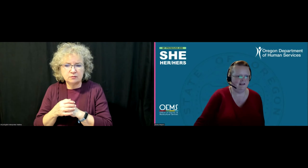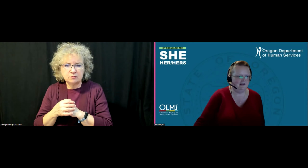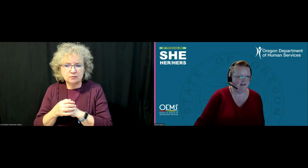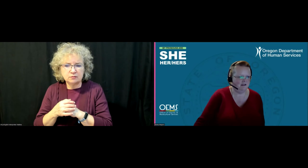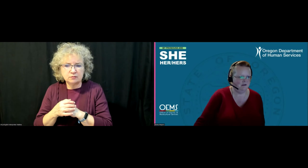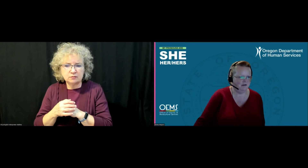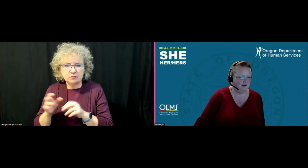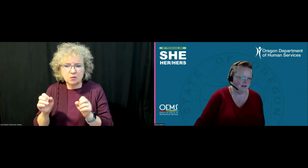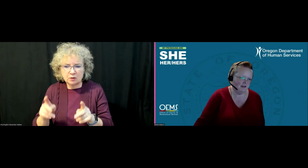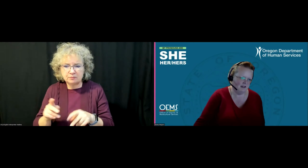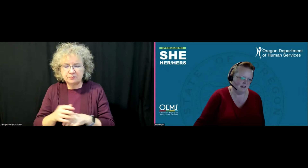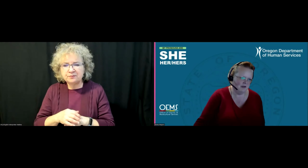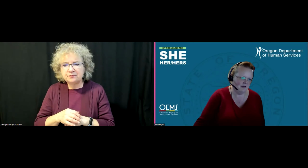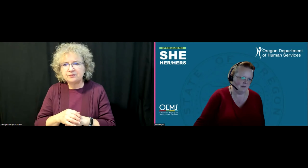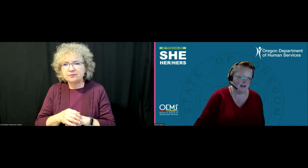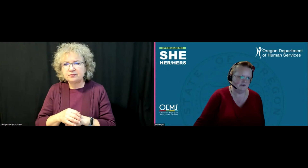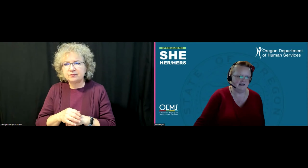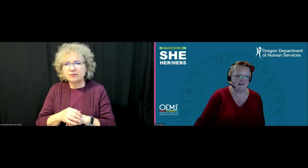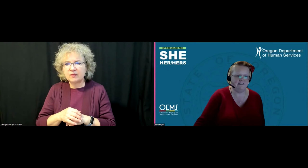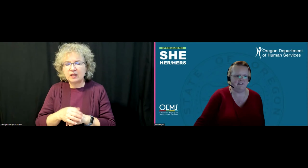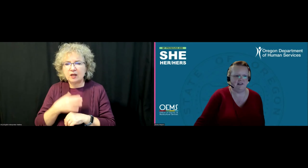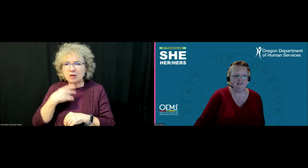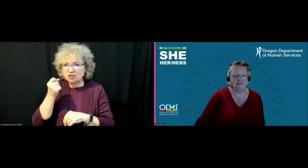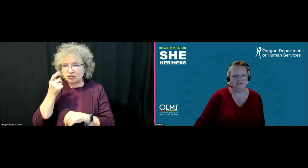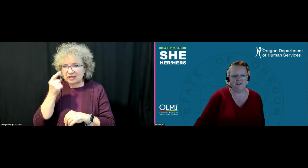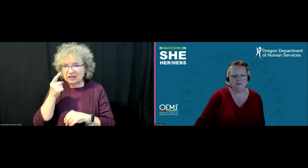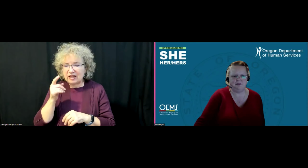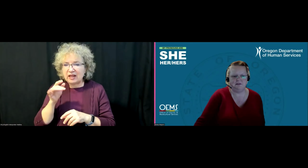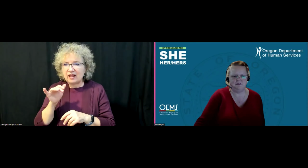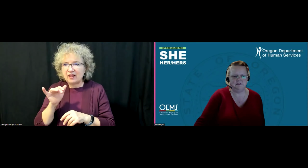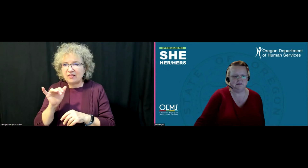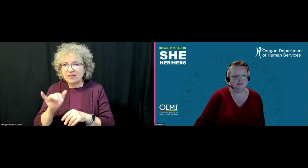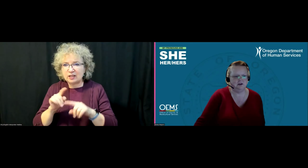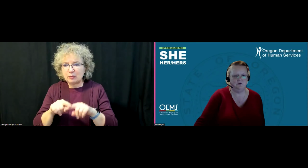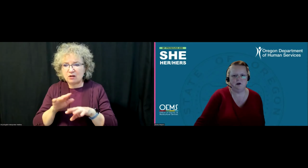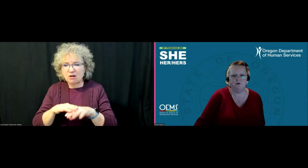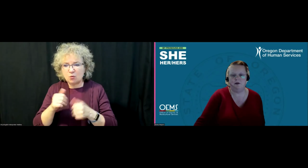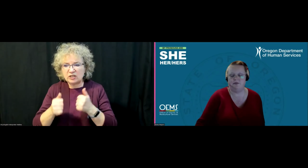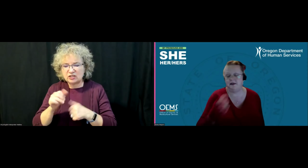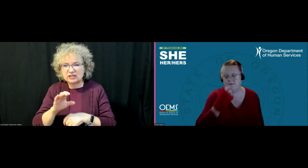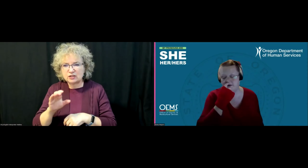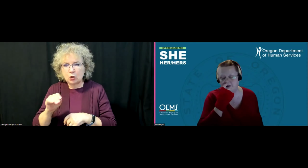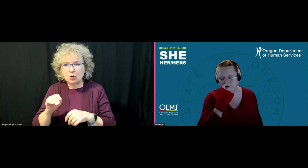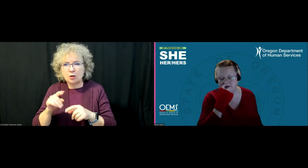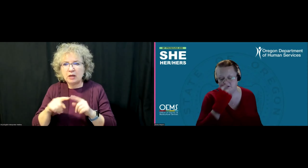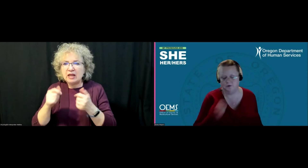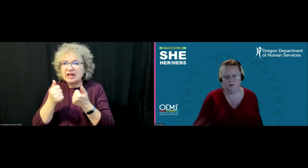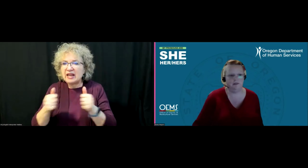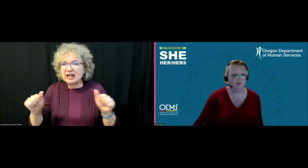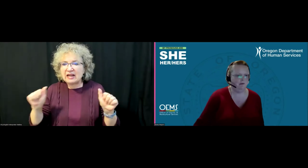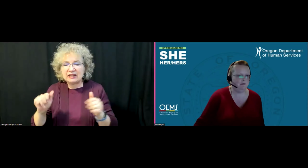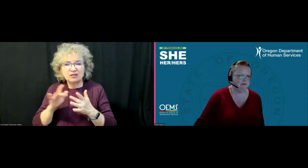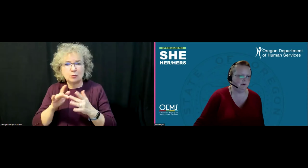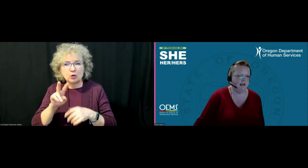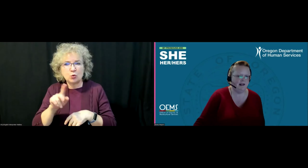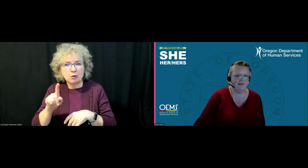right my understanding is i think that is that depends on the cco but that anybody can contact 2-1-1